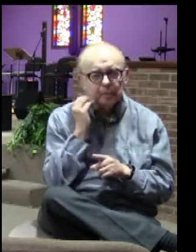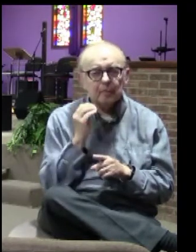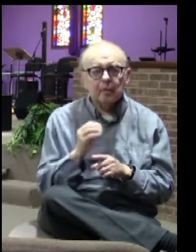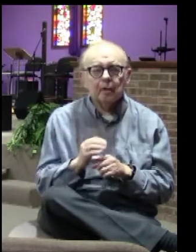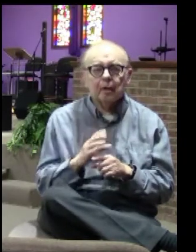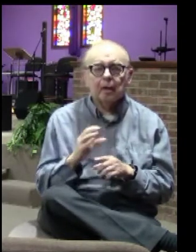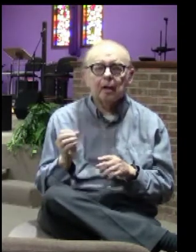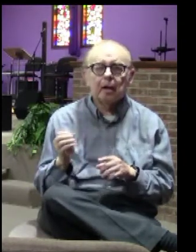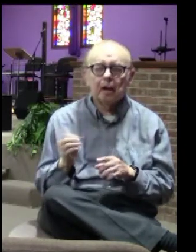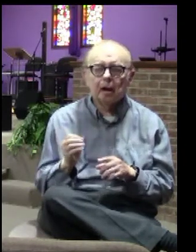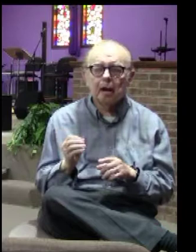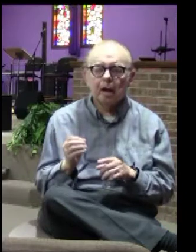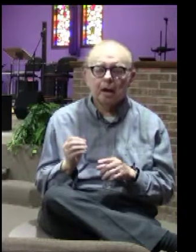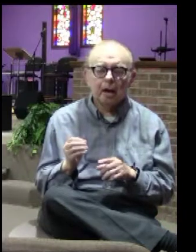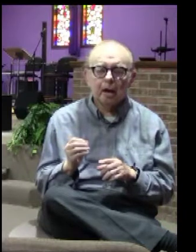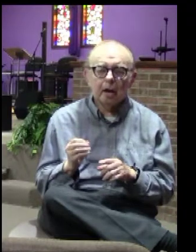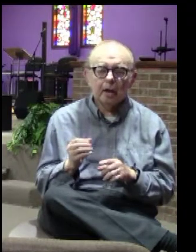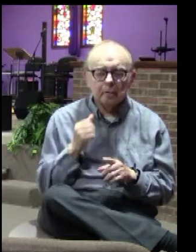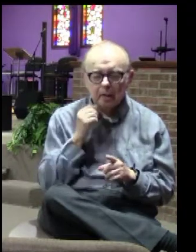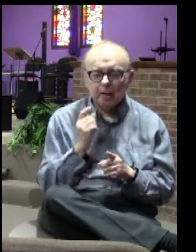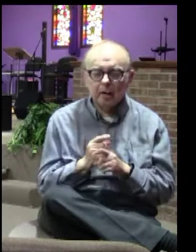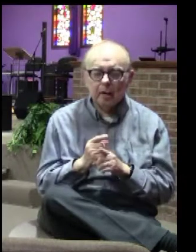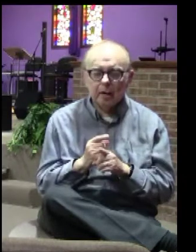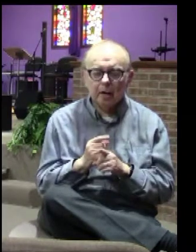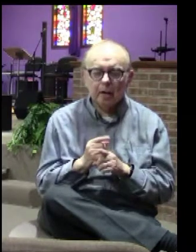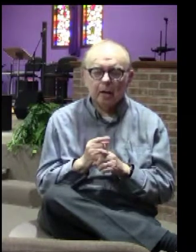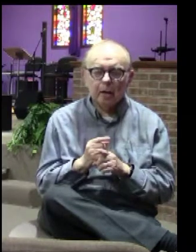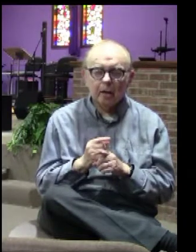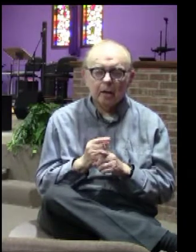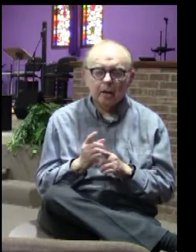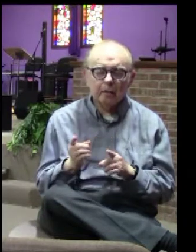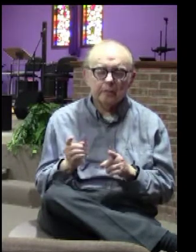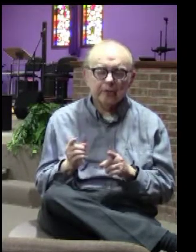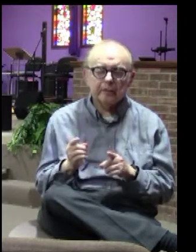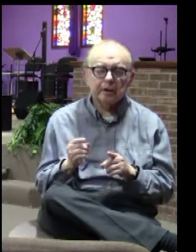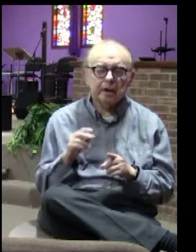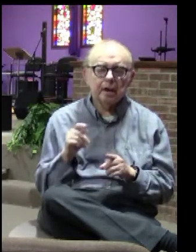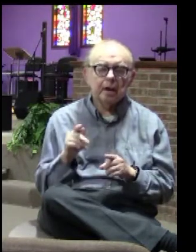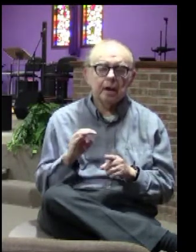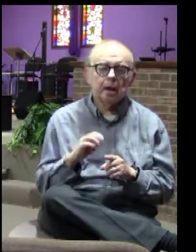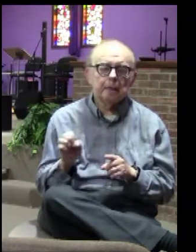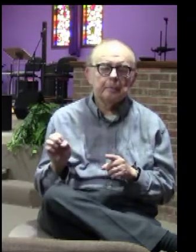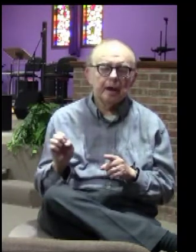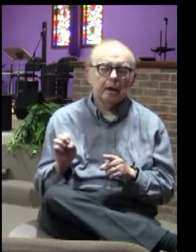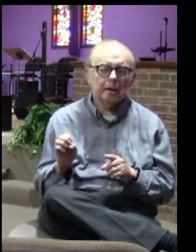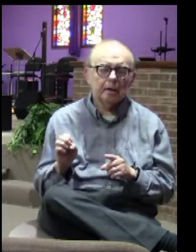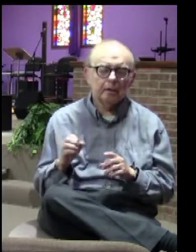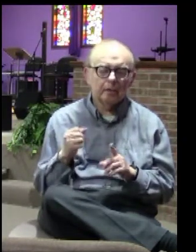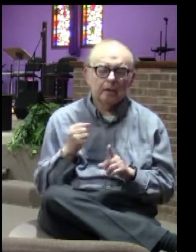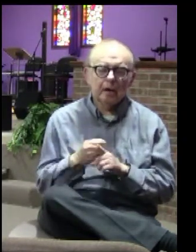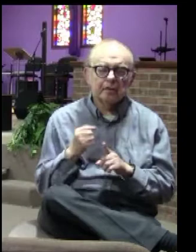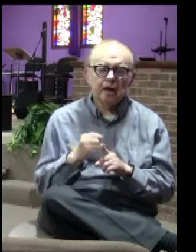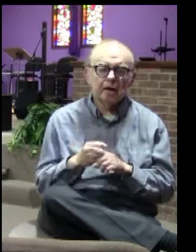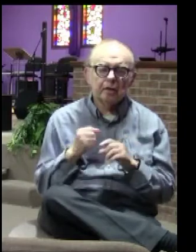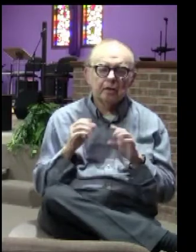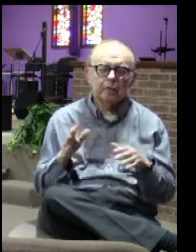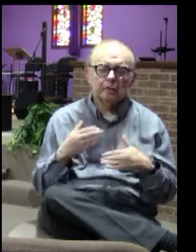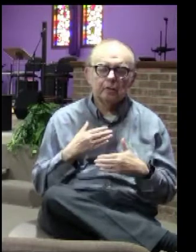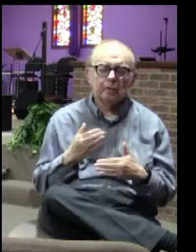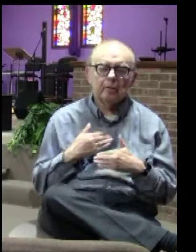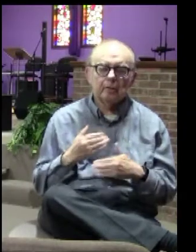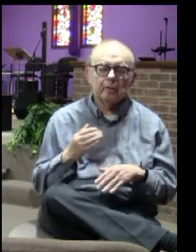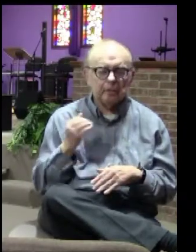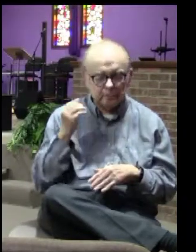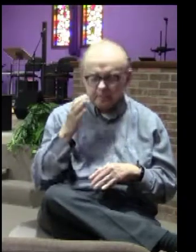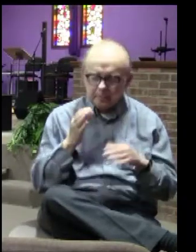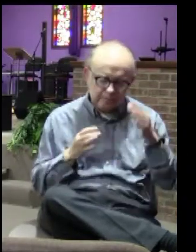And she started going into like a panic attack and losing her breath and everything. And my dad was at